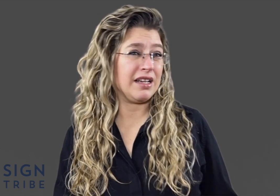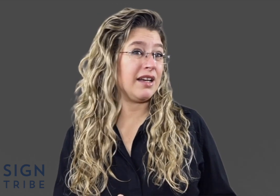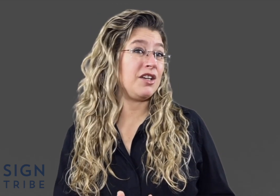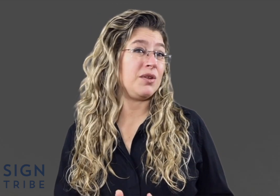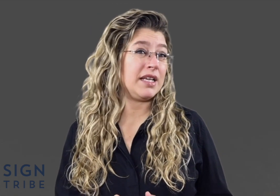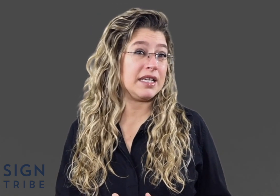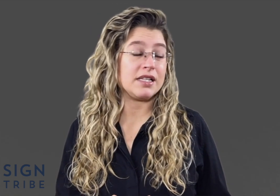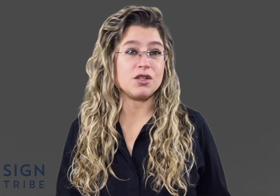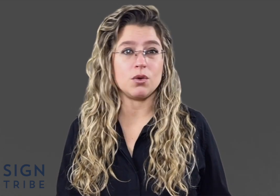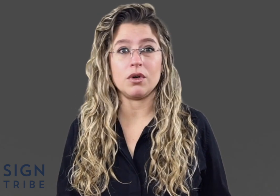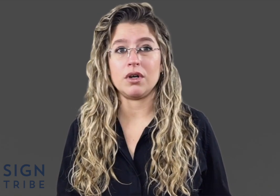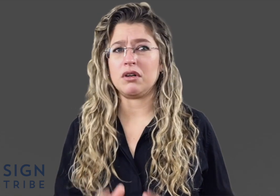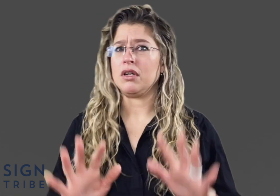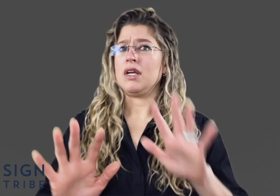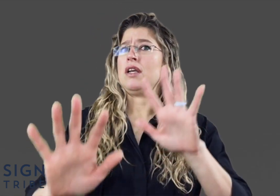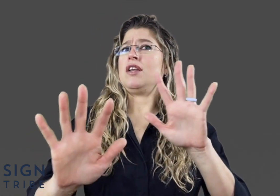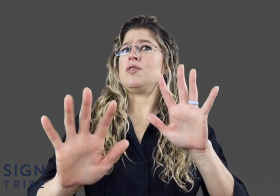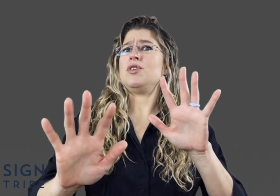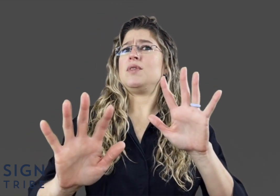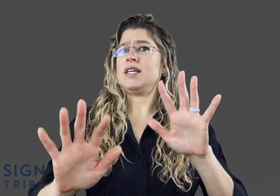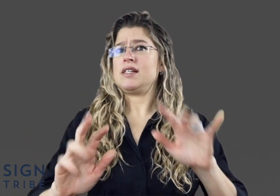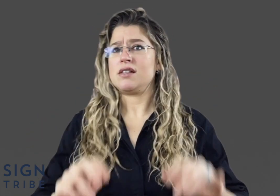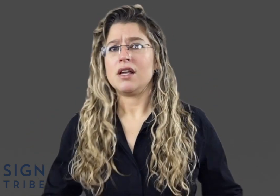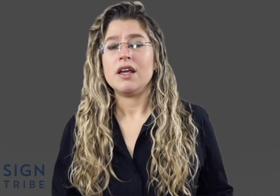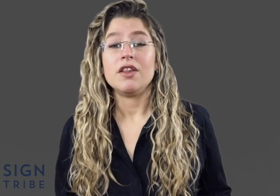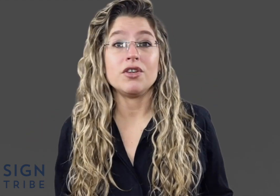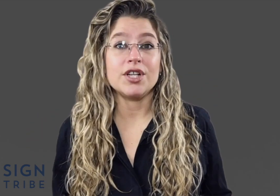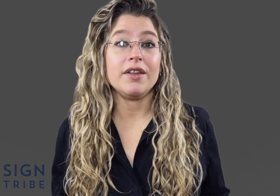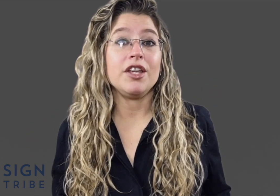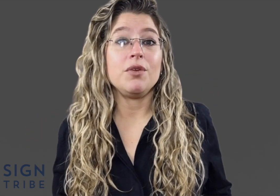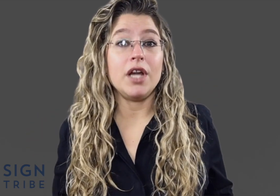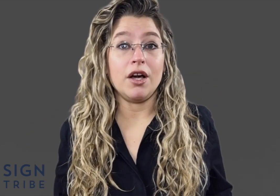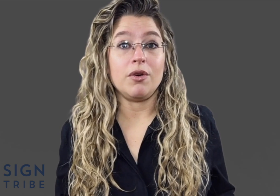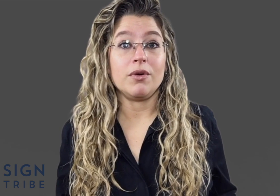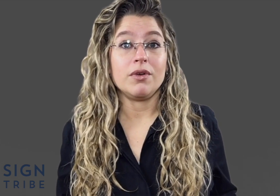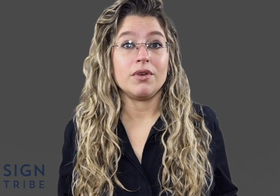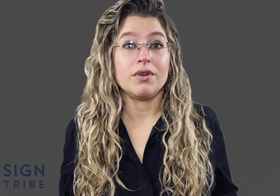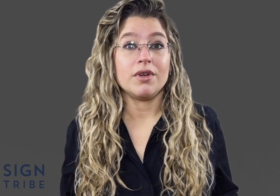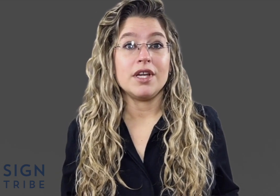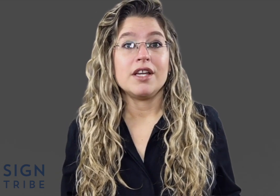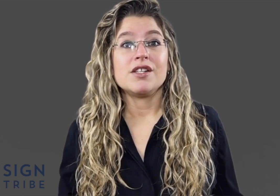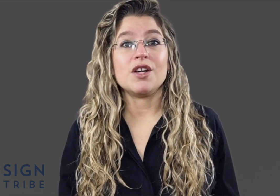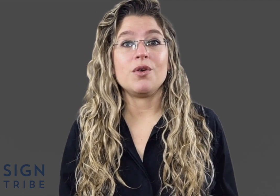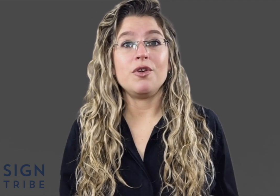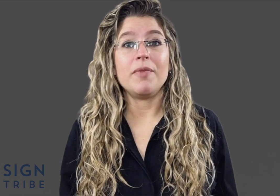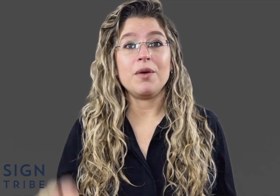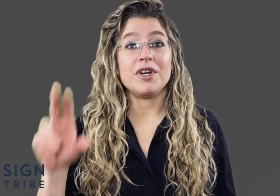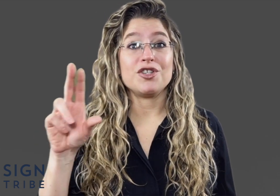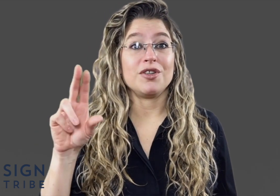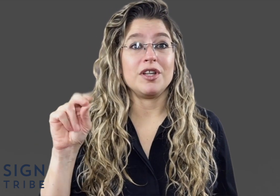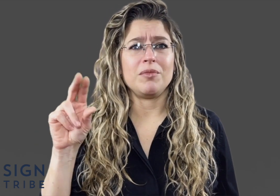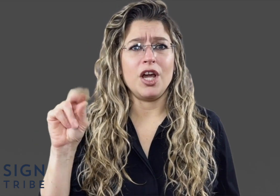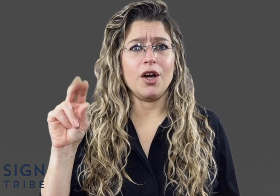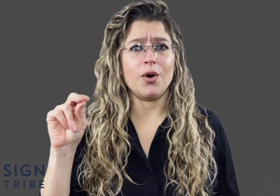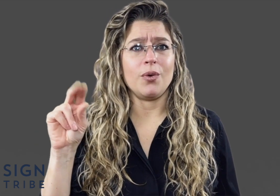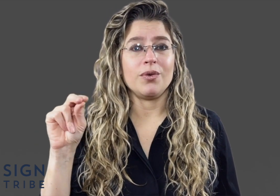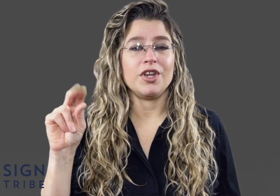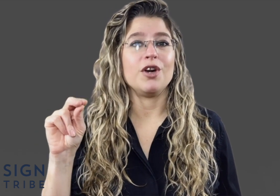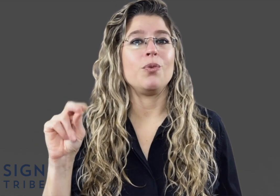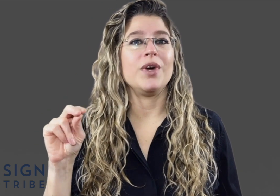of do this or, do this, they're telling you no. So you might want to show them no, when they